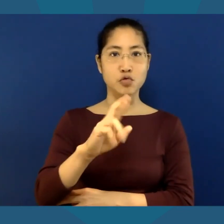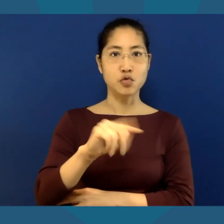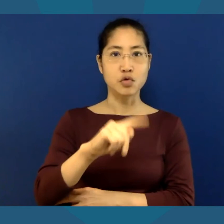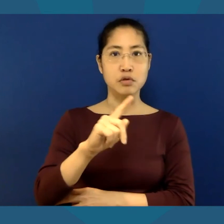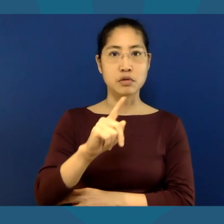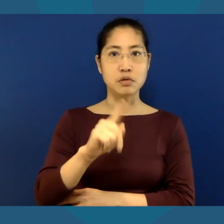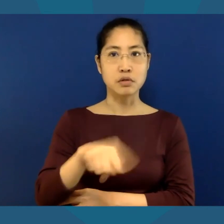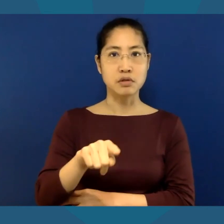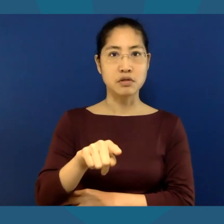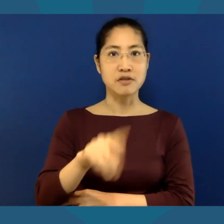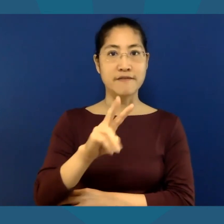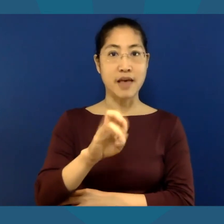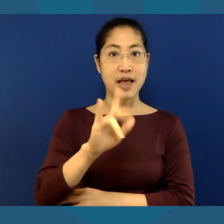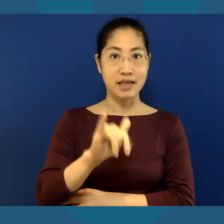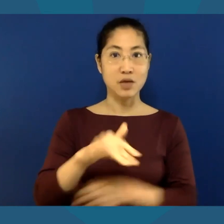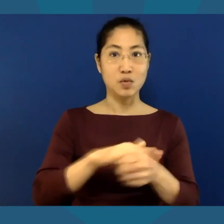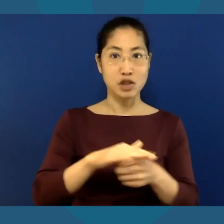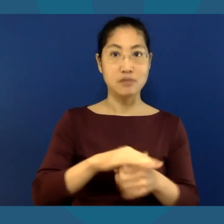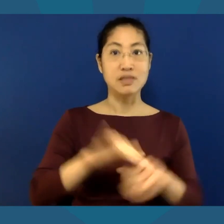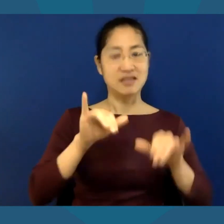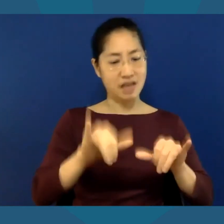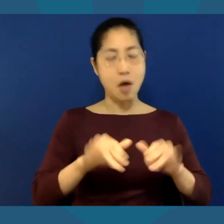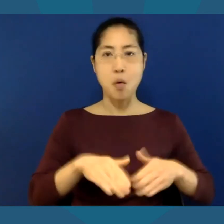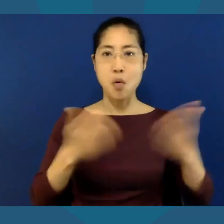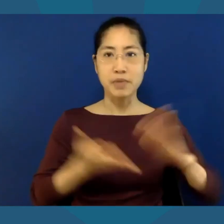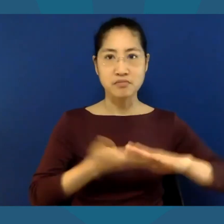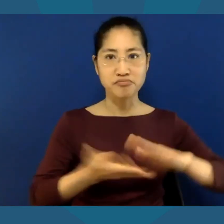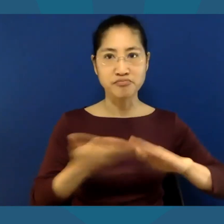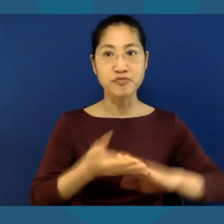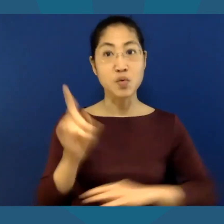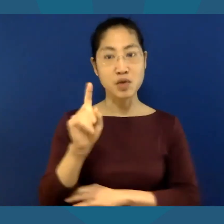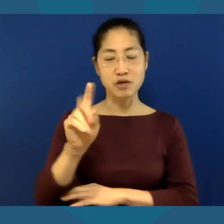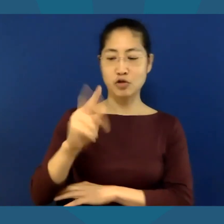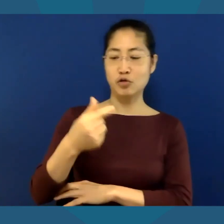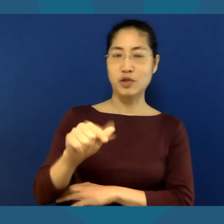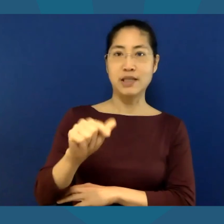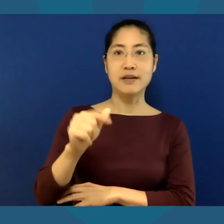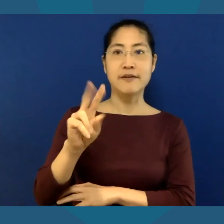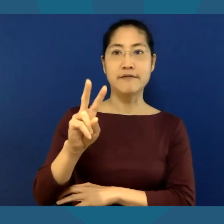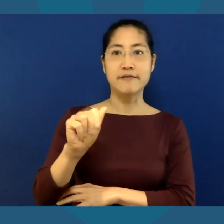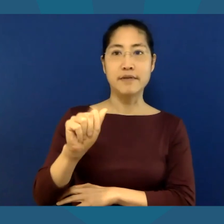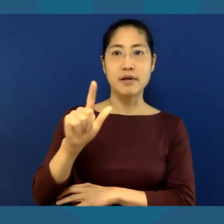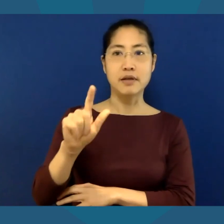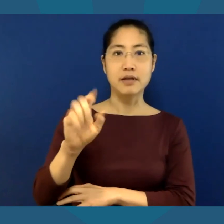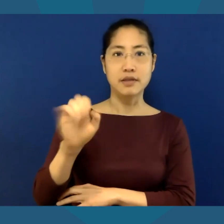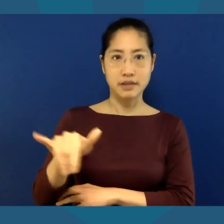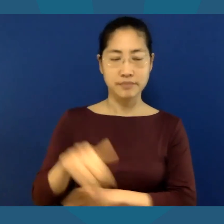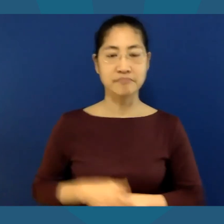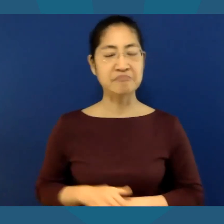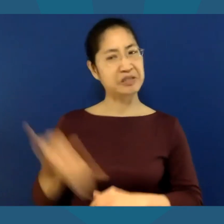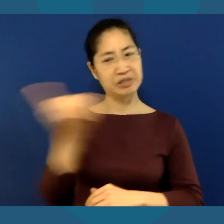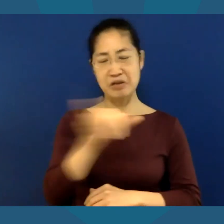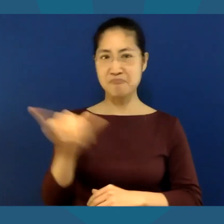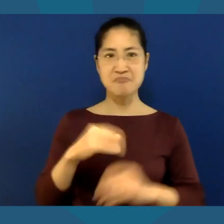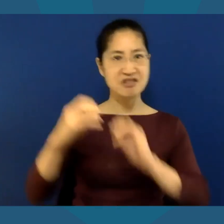doors open of the Santa Cruz Valley Regional Hospital in Green Valley during the current